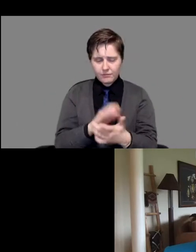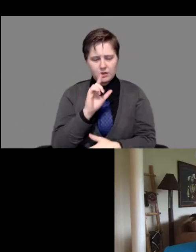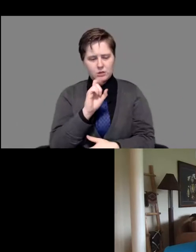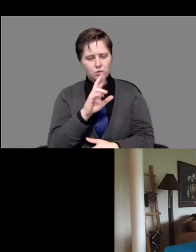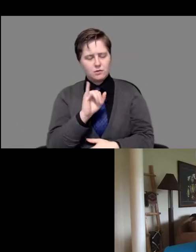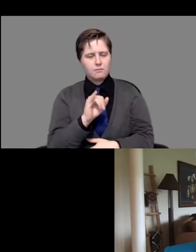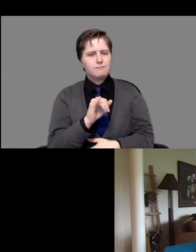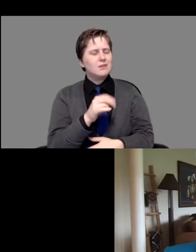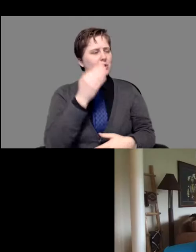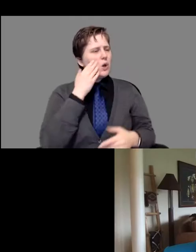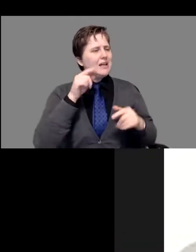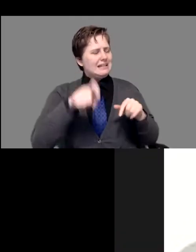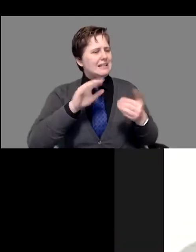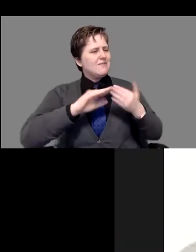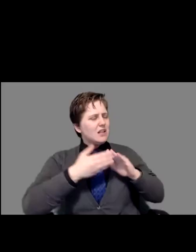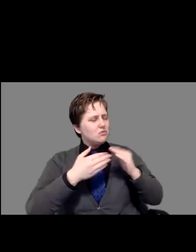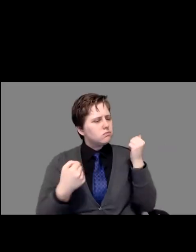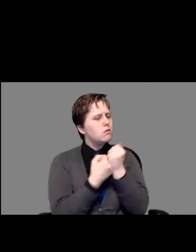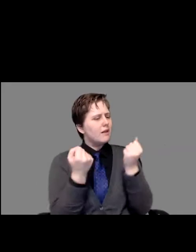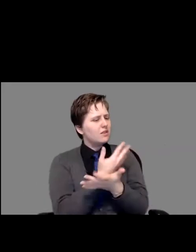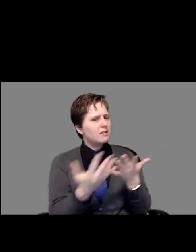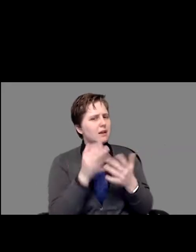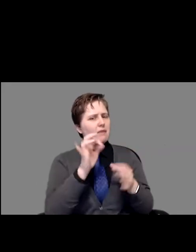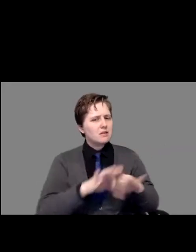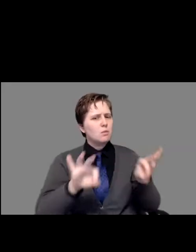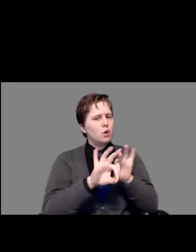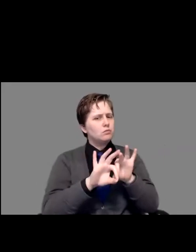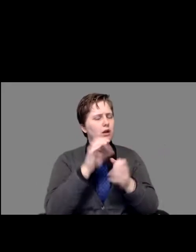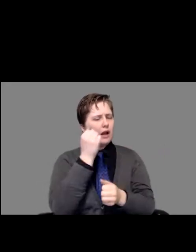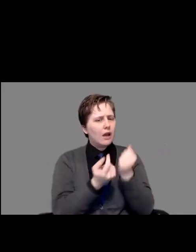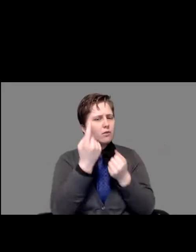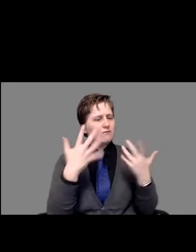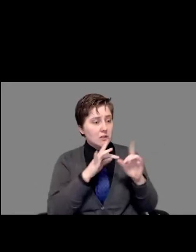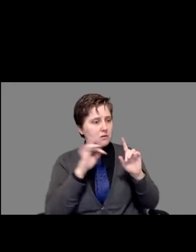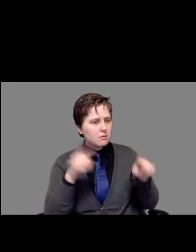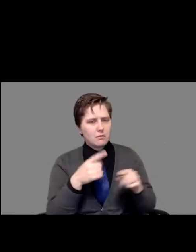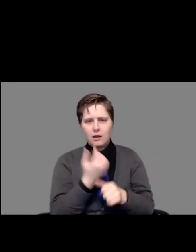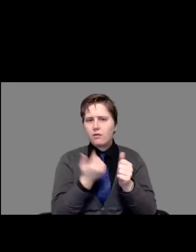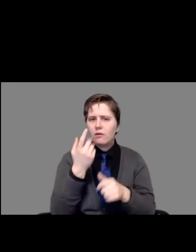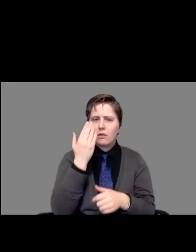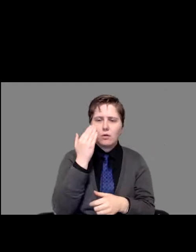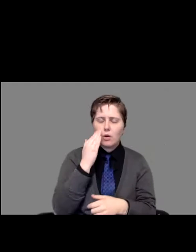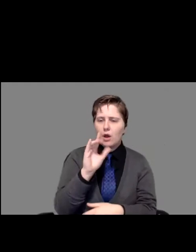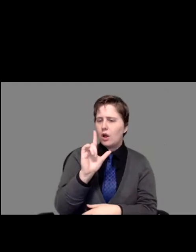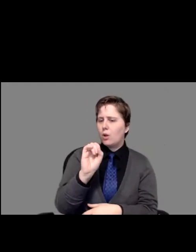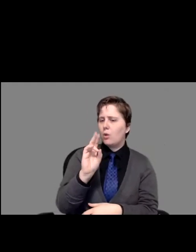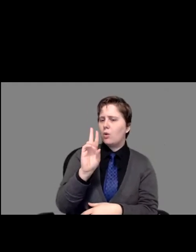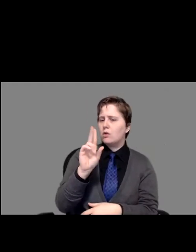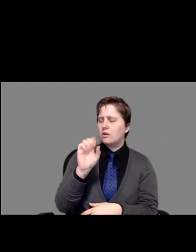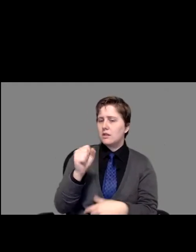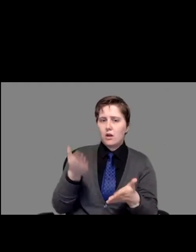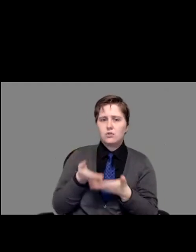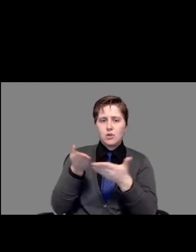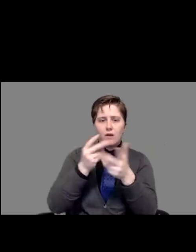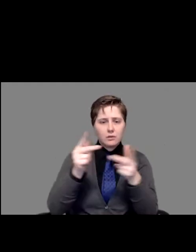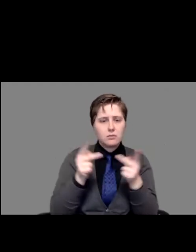takes a village, and I think it's really important, and everyone has responded. I mean, everybody from, you know, Lords is offering up space to